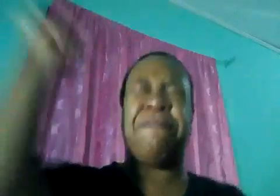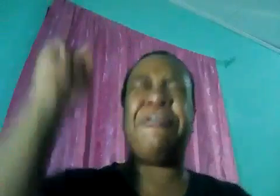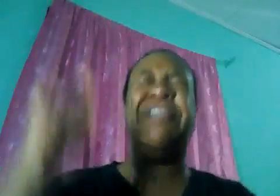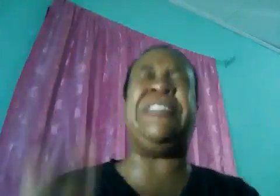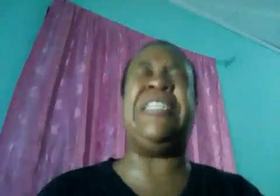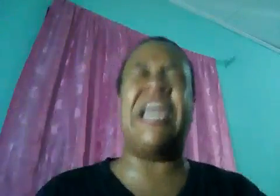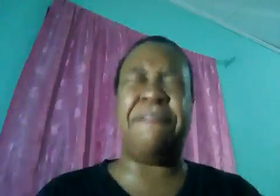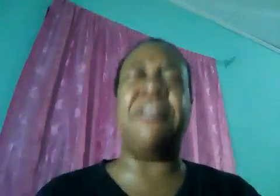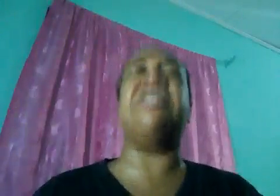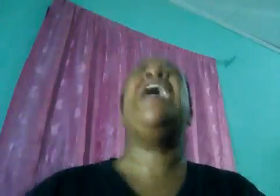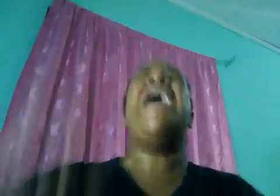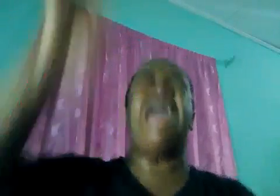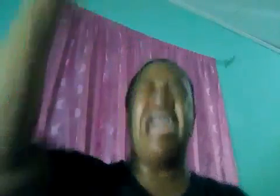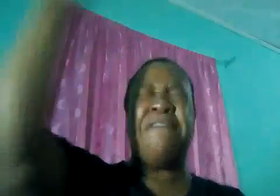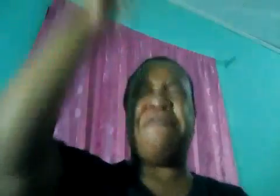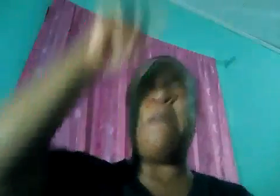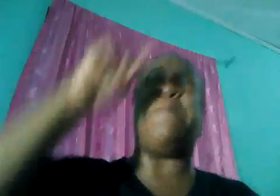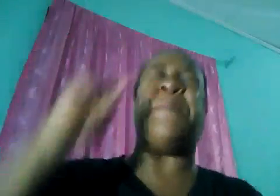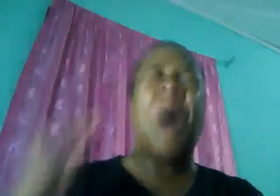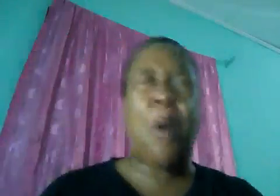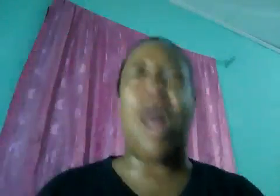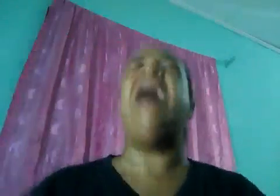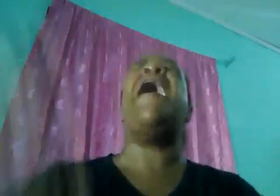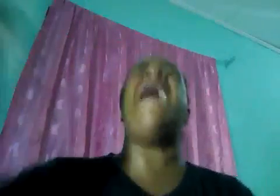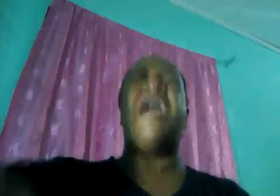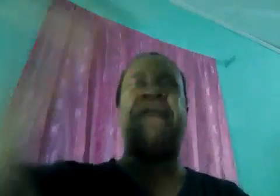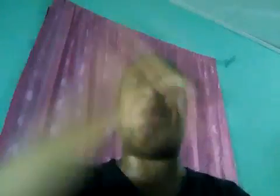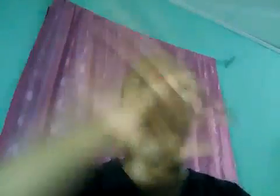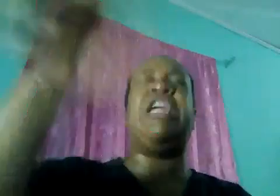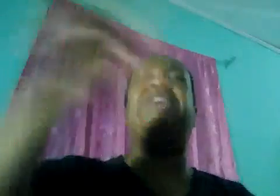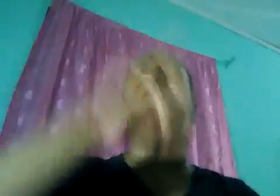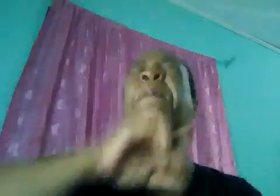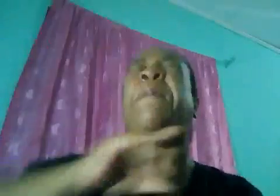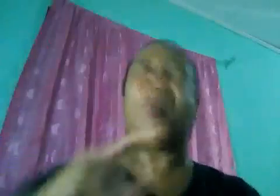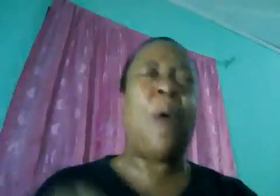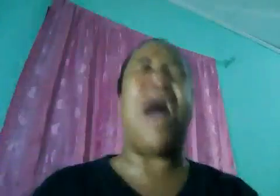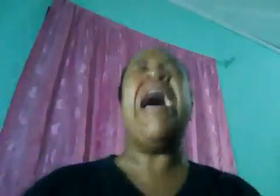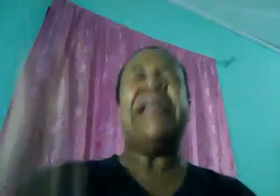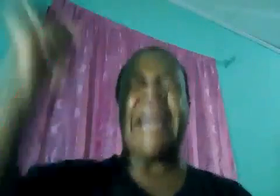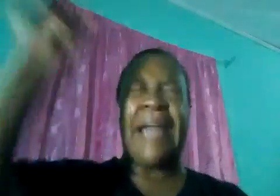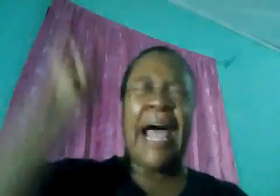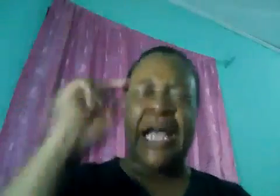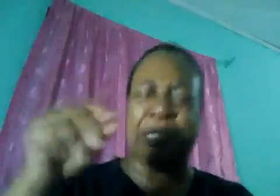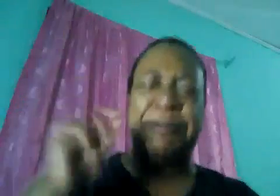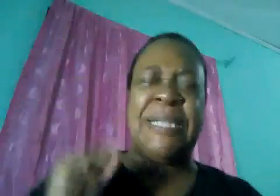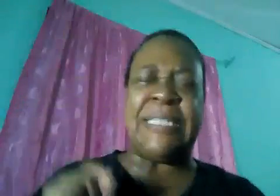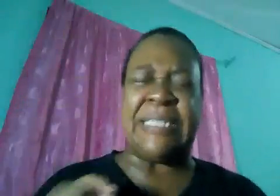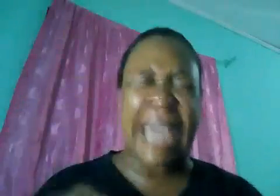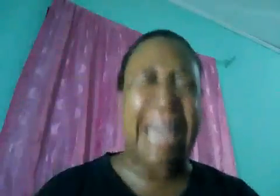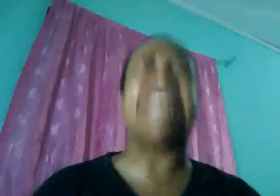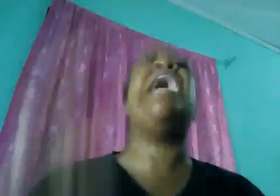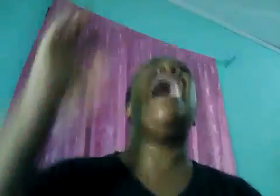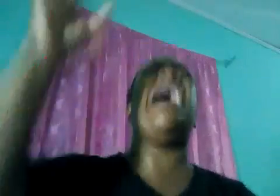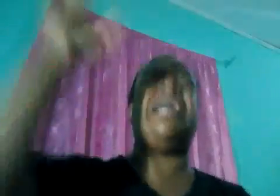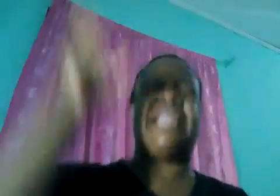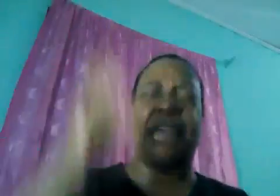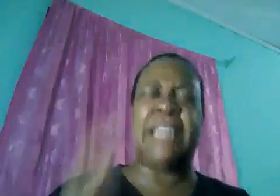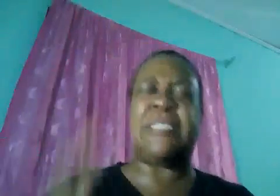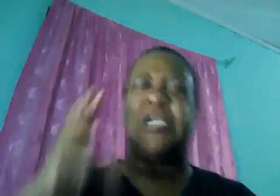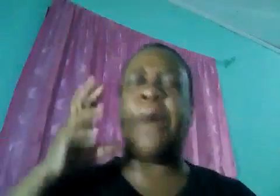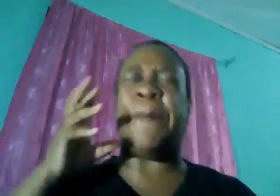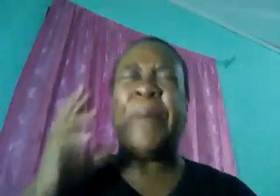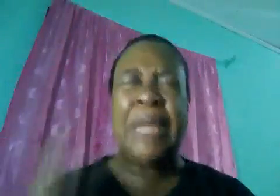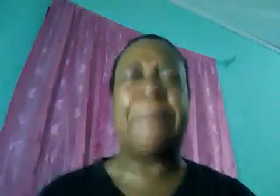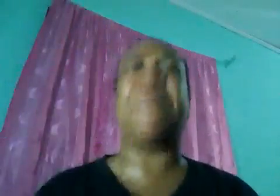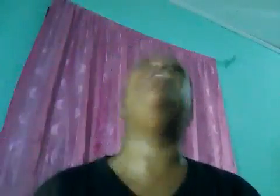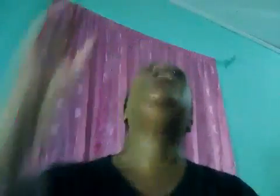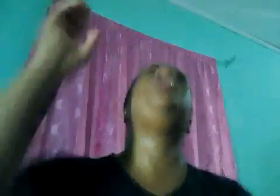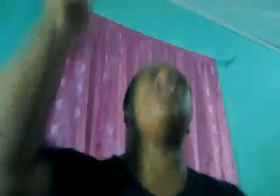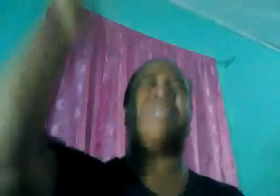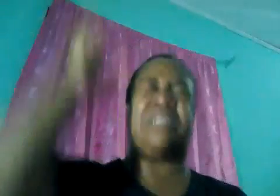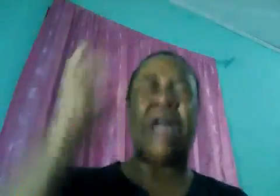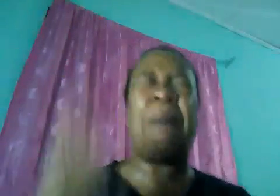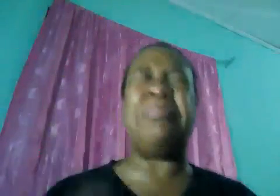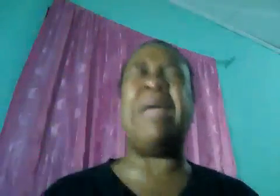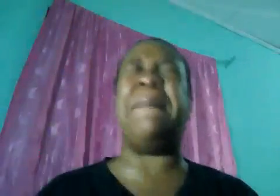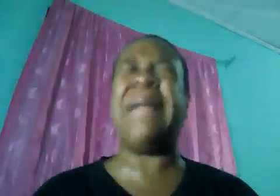devil, every power, every evil power that has been sent against your people to stop the blessings,